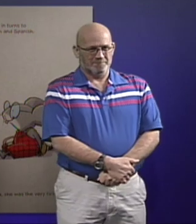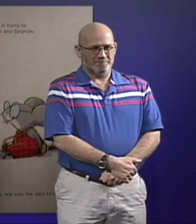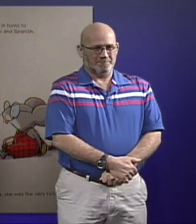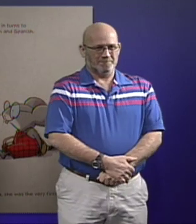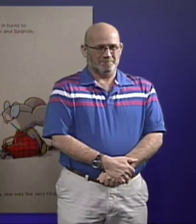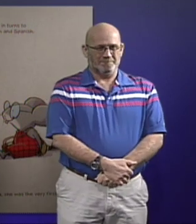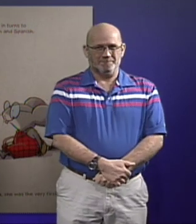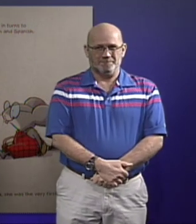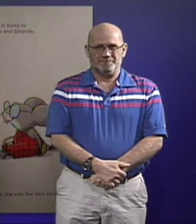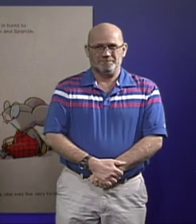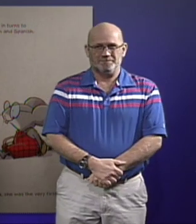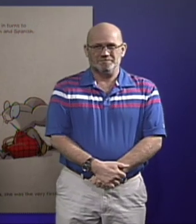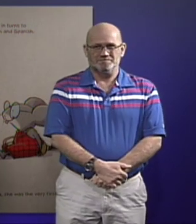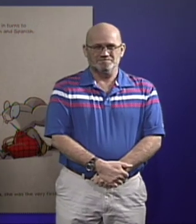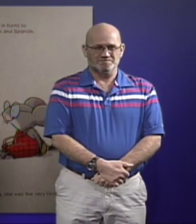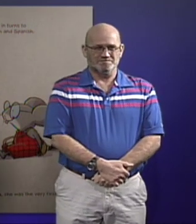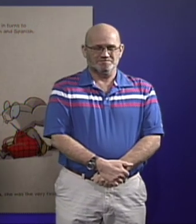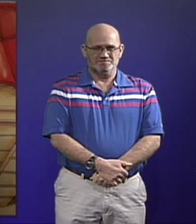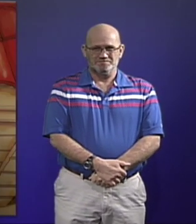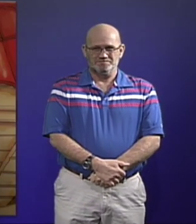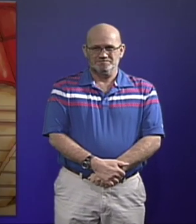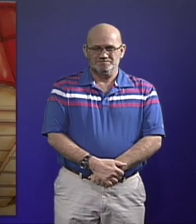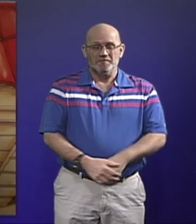first one. So